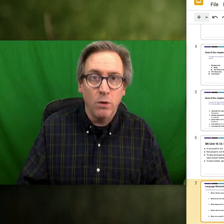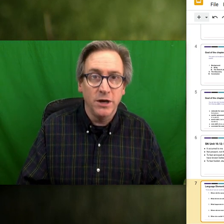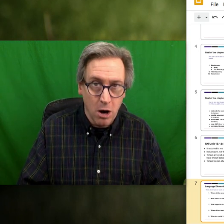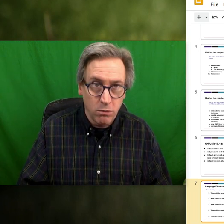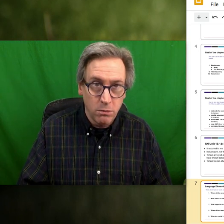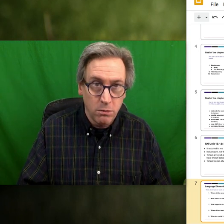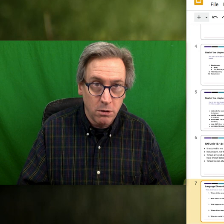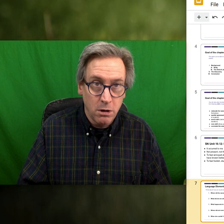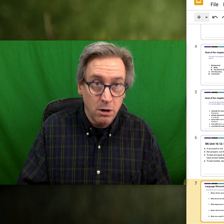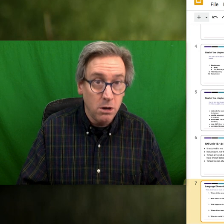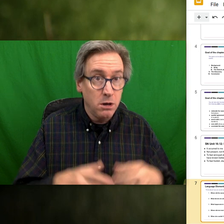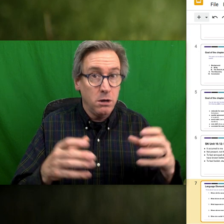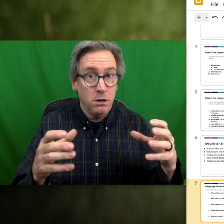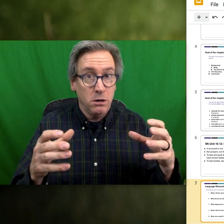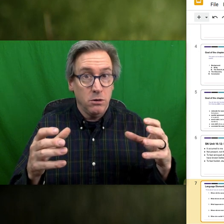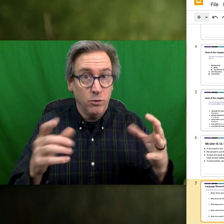did the woman go?